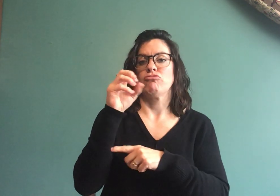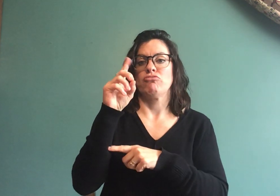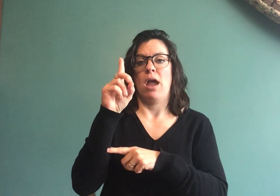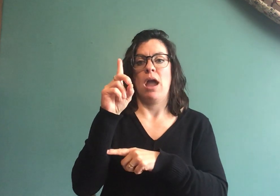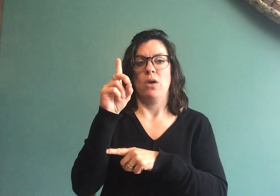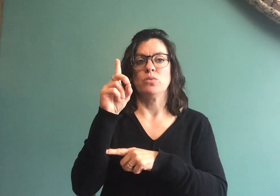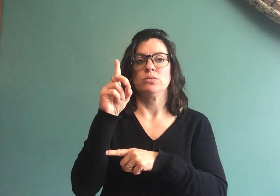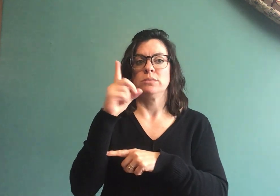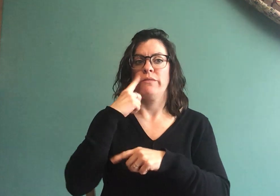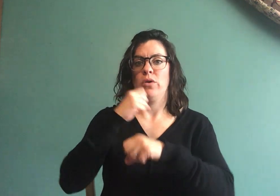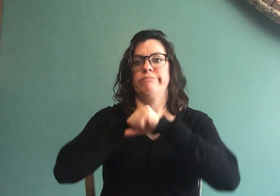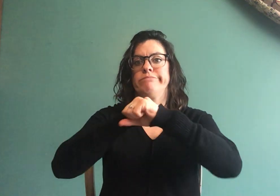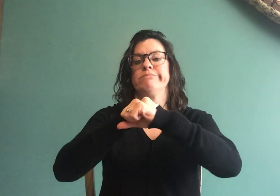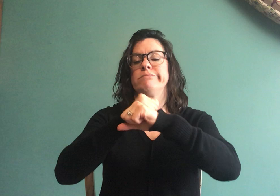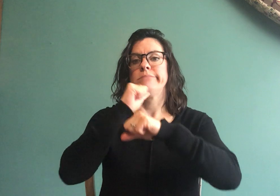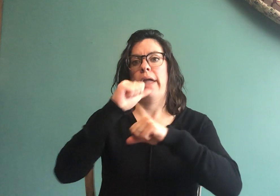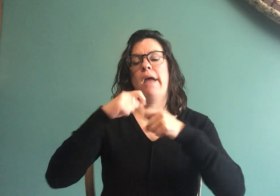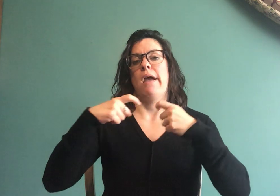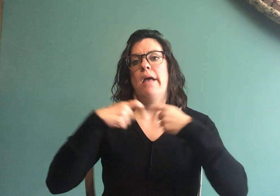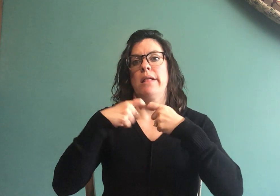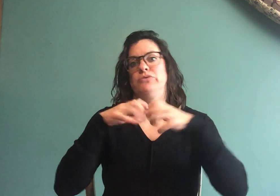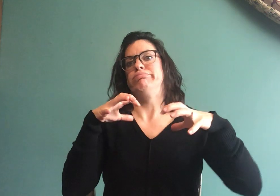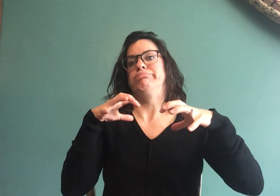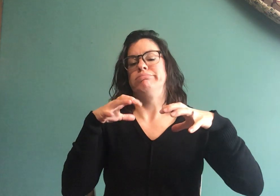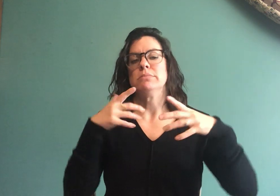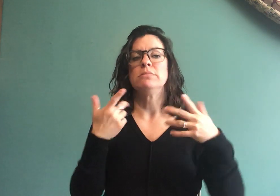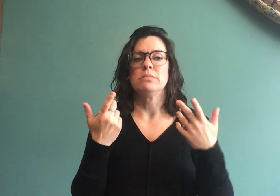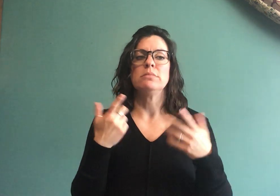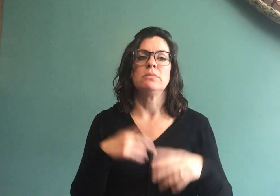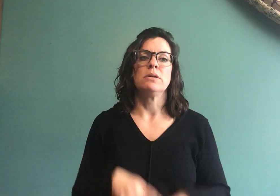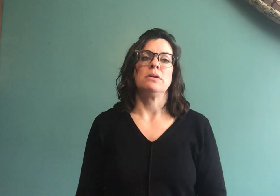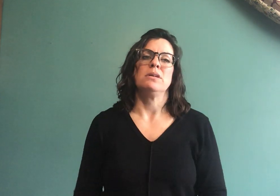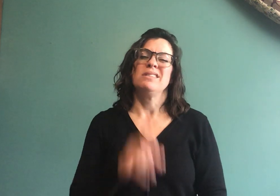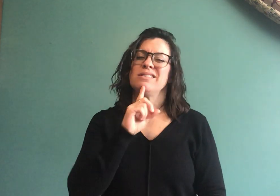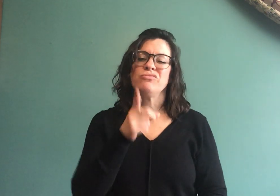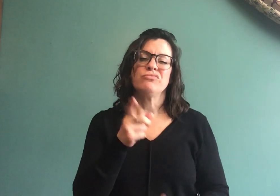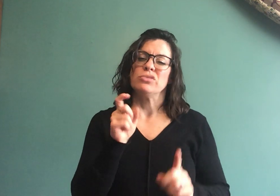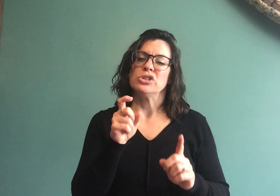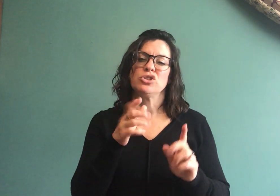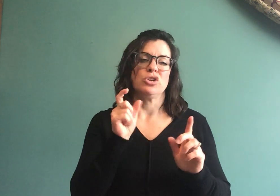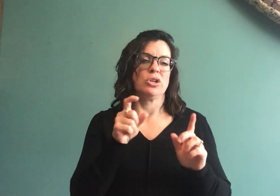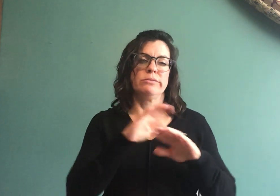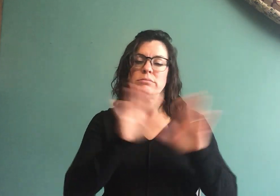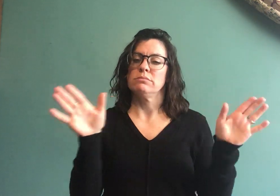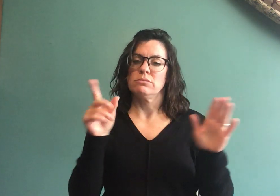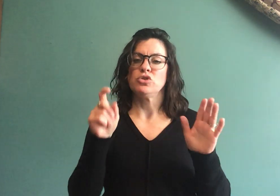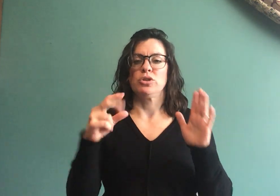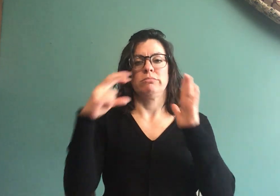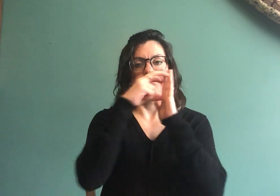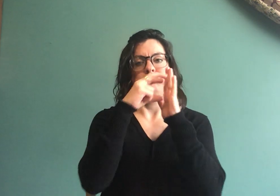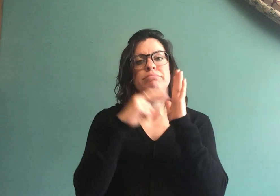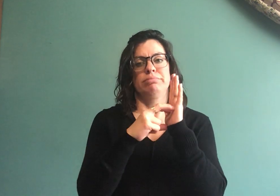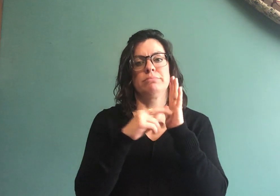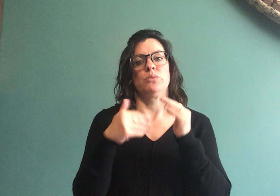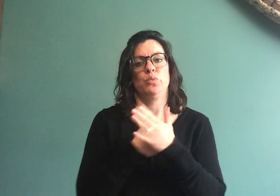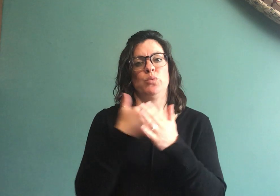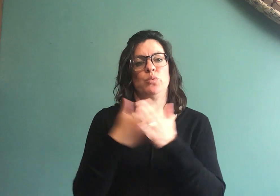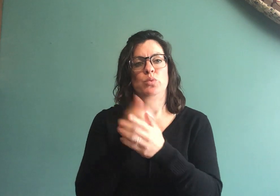the last thing you want to do is, what happened here? The last thing you want to do is cut that prong